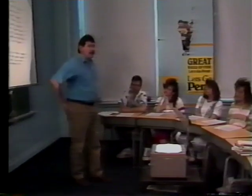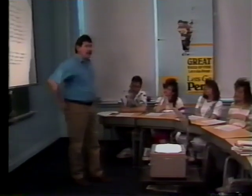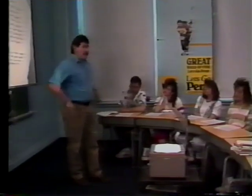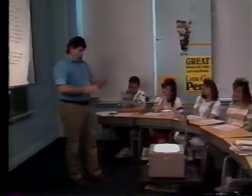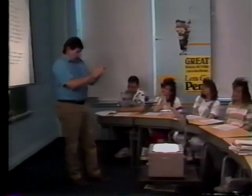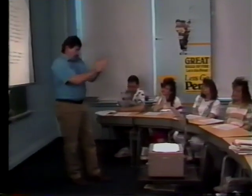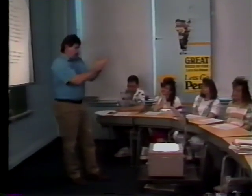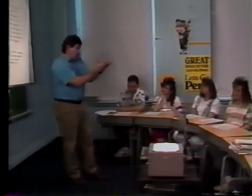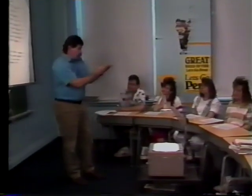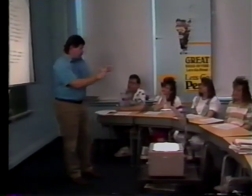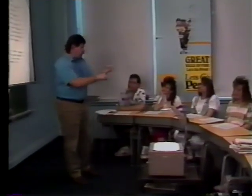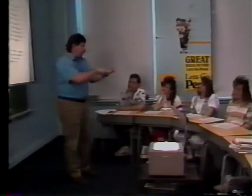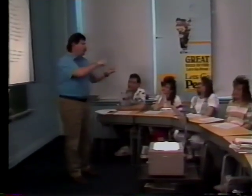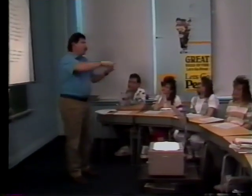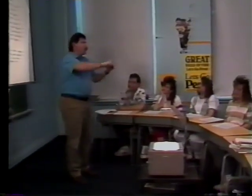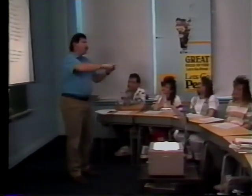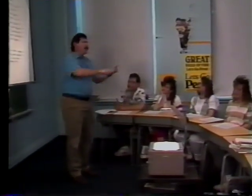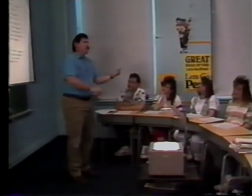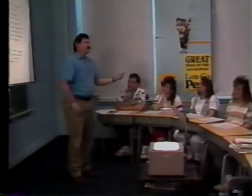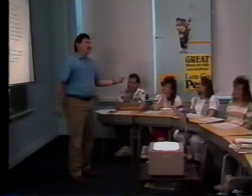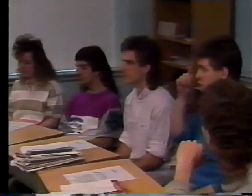necessary? Yeah, books. What else?